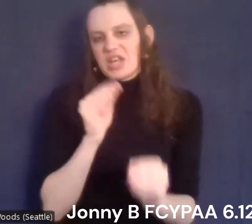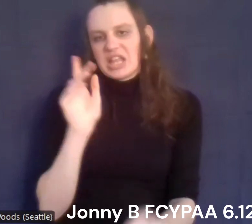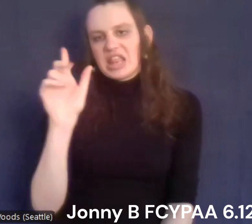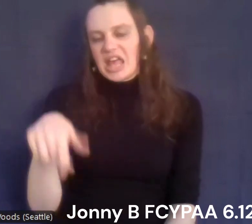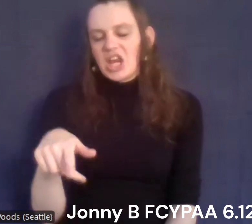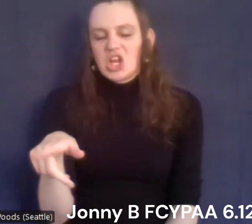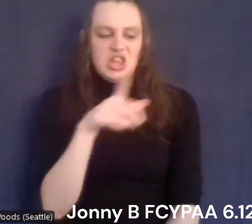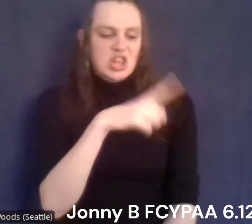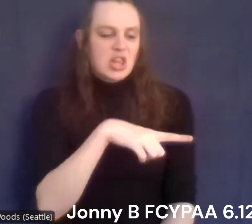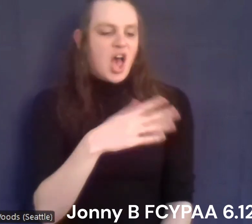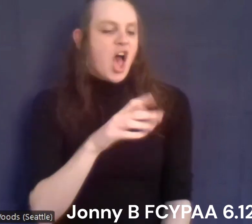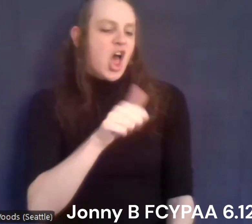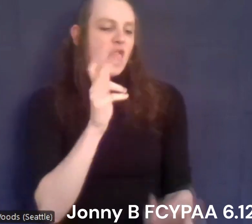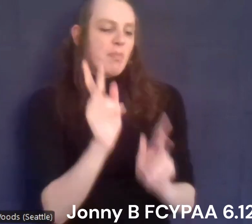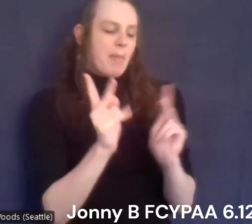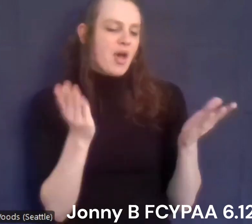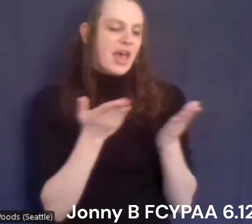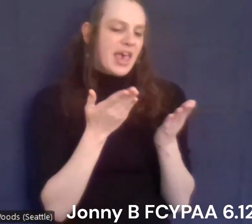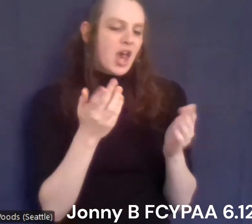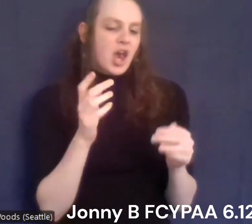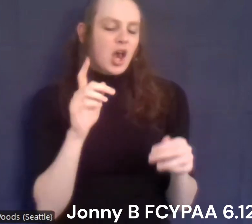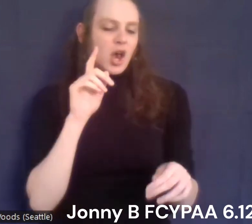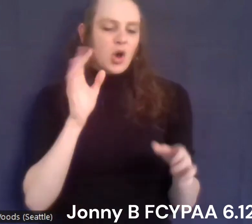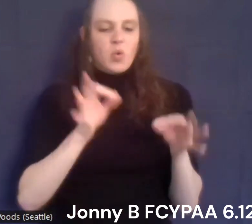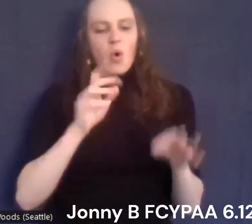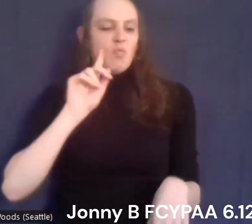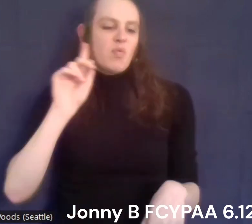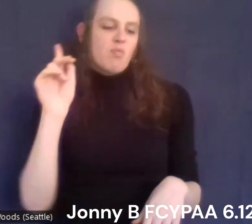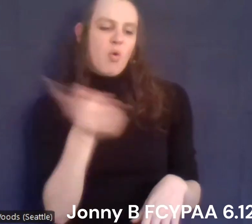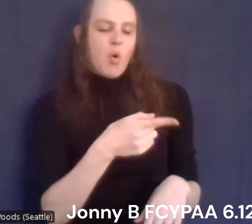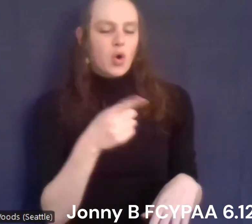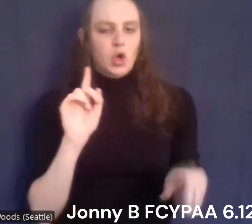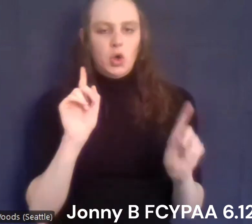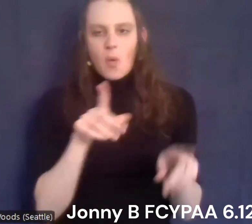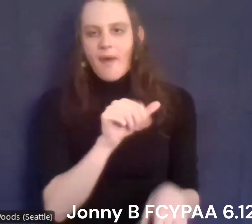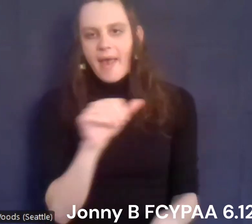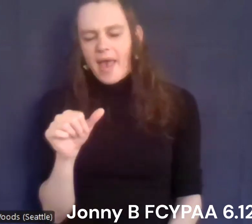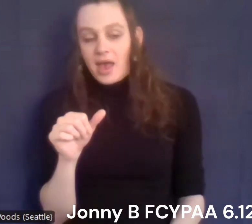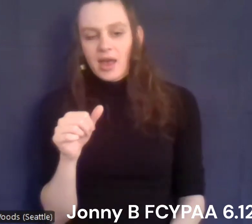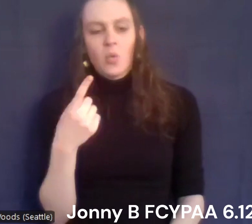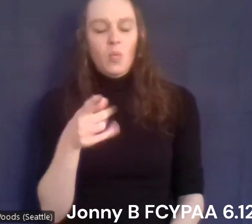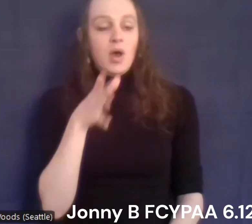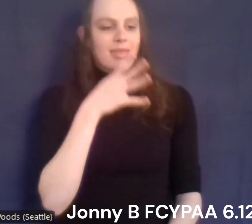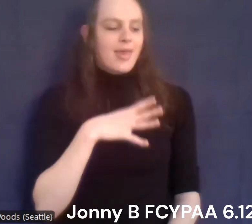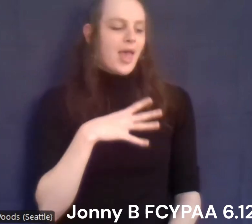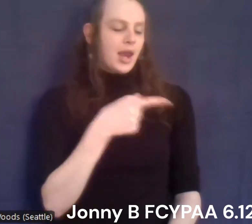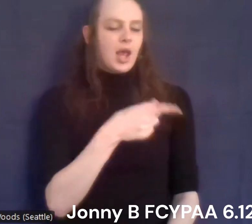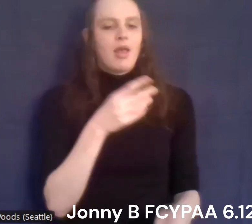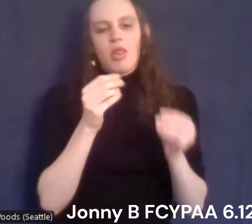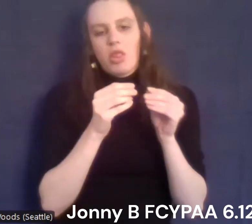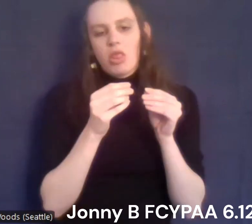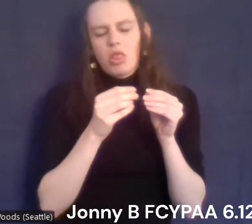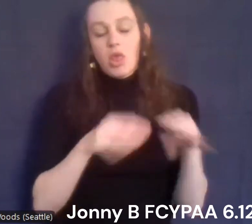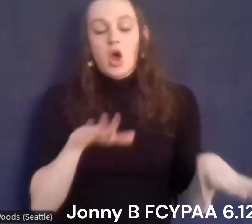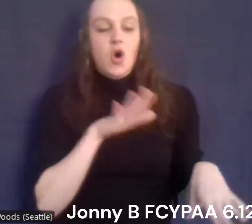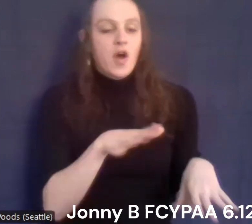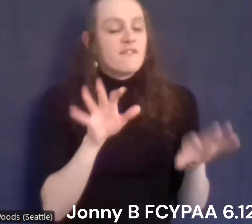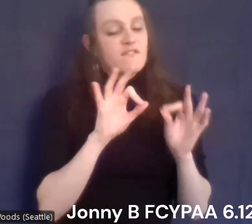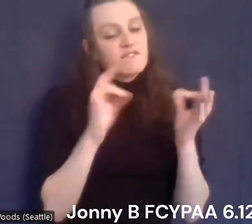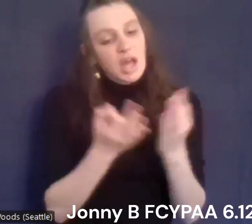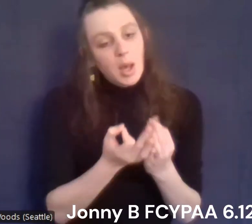ordered. This lady like lost her family, like her husband took it, the kids are